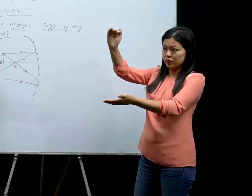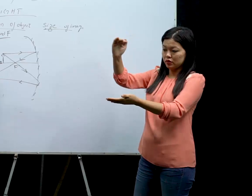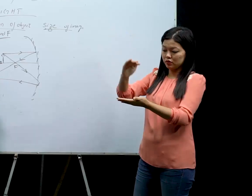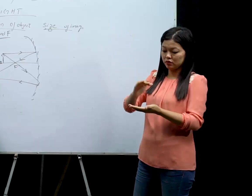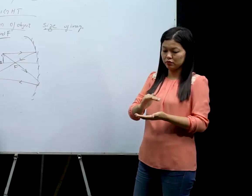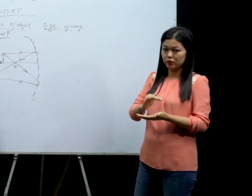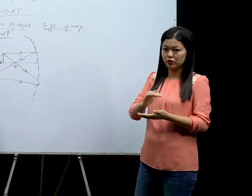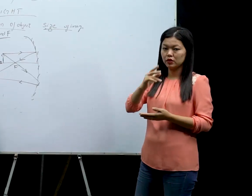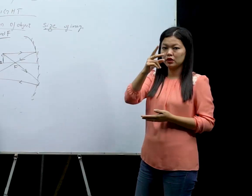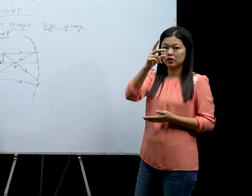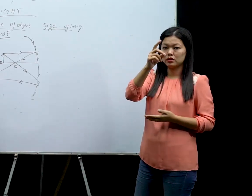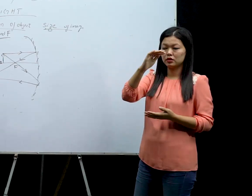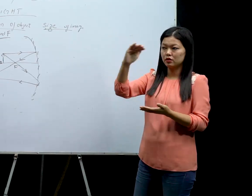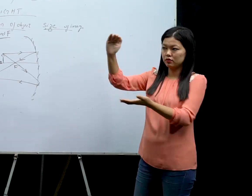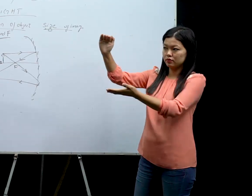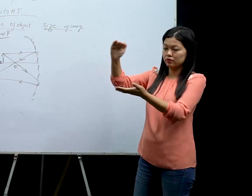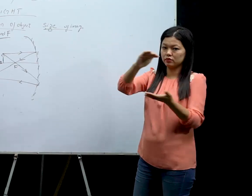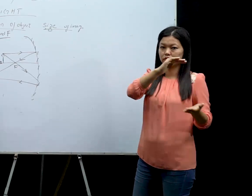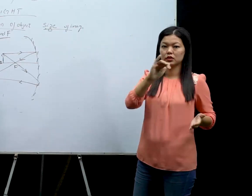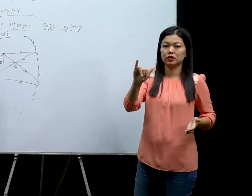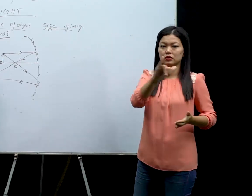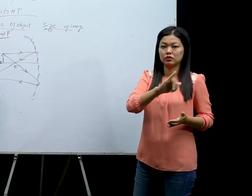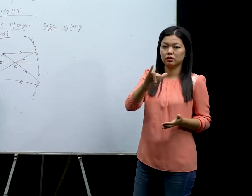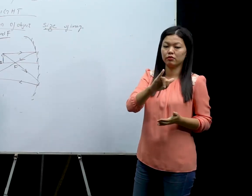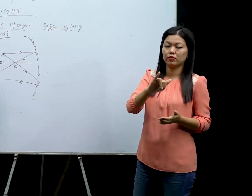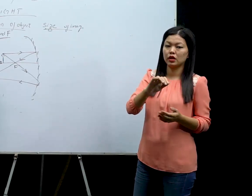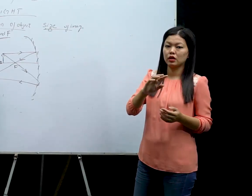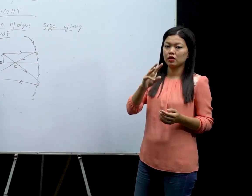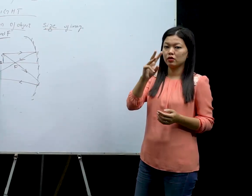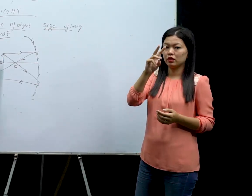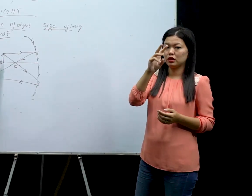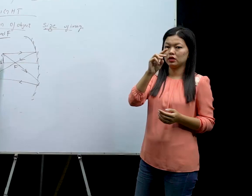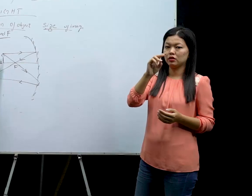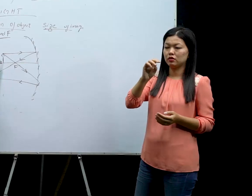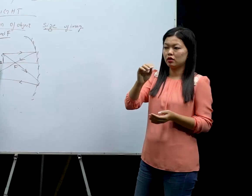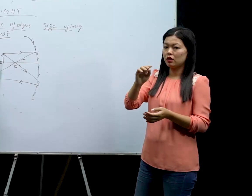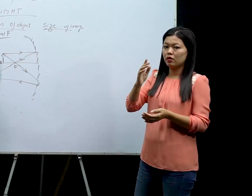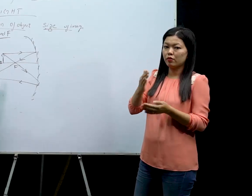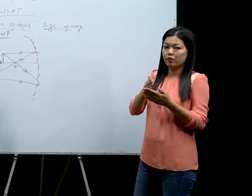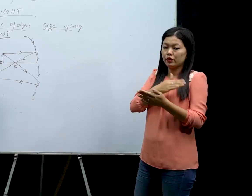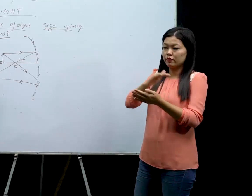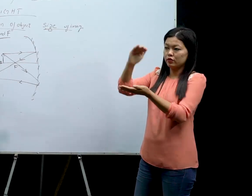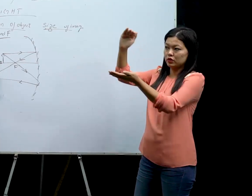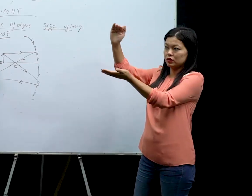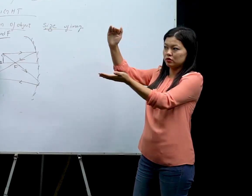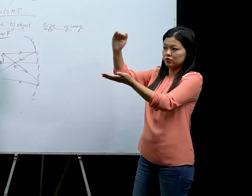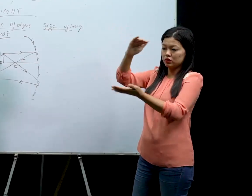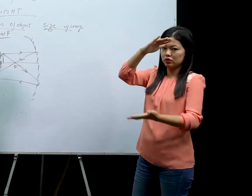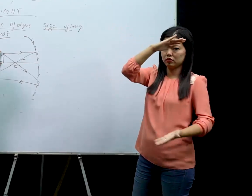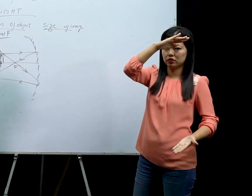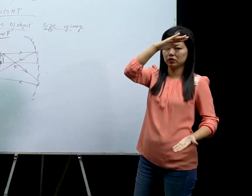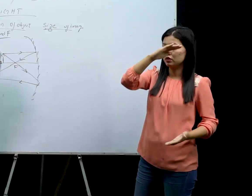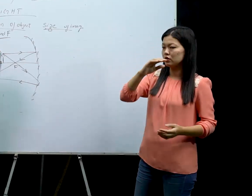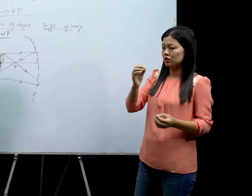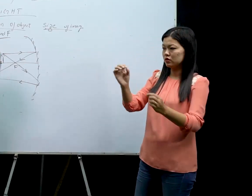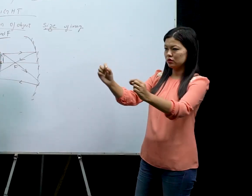difference? Now, the image which we are getting is larger than the object, right? See, the